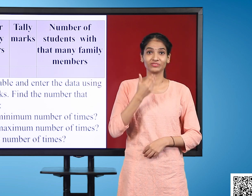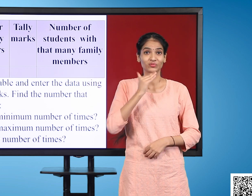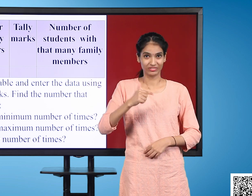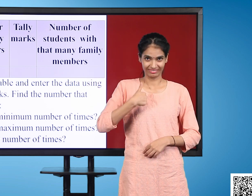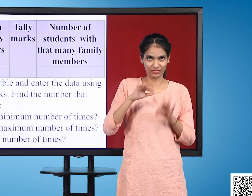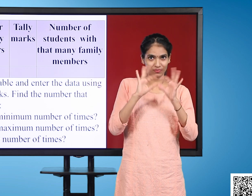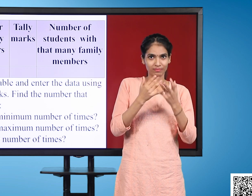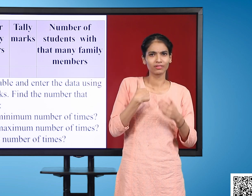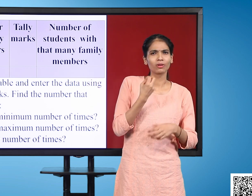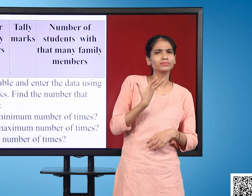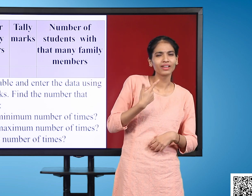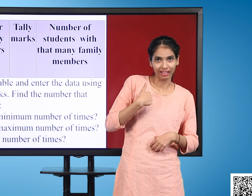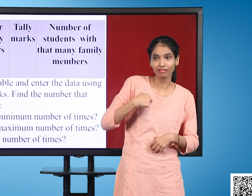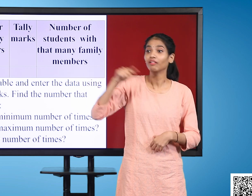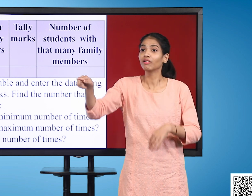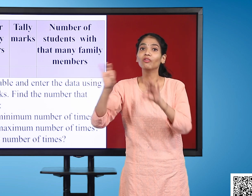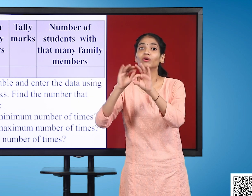number of students with that many family members.